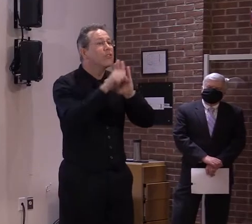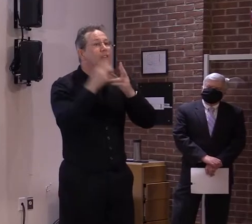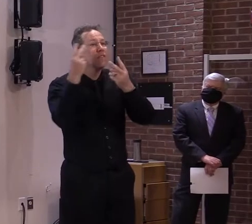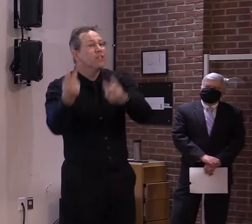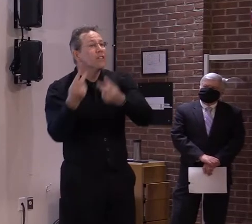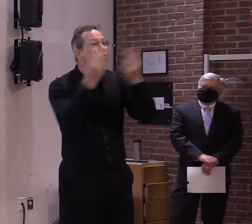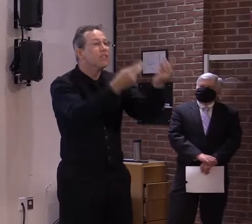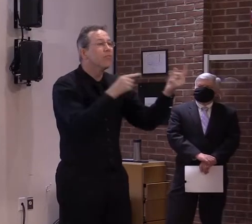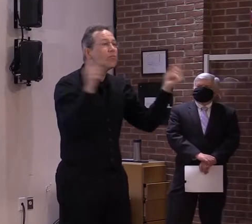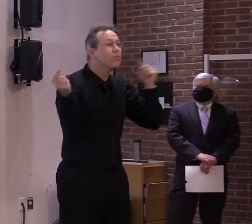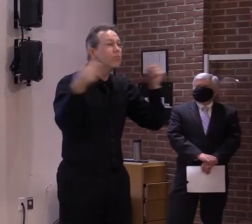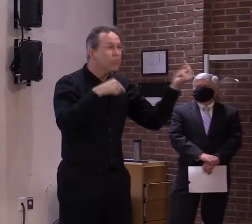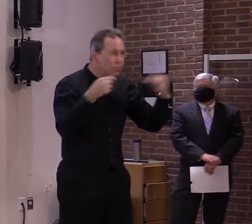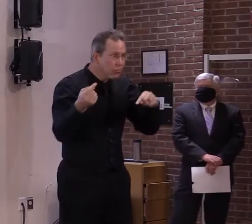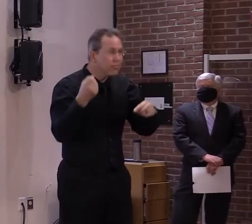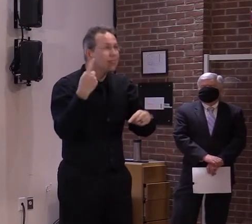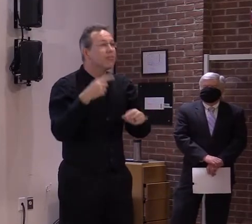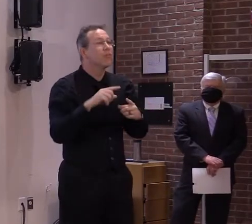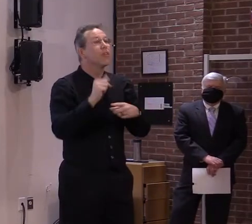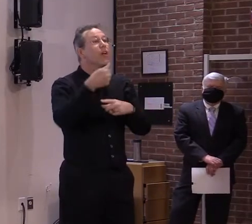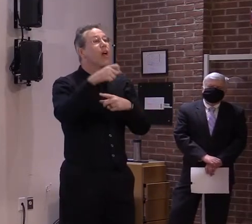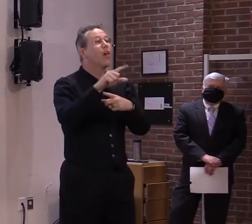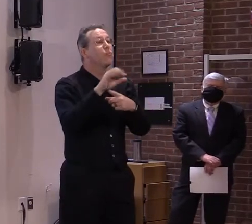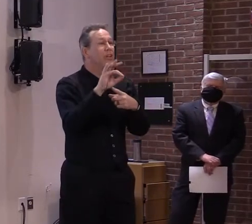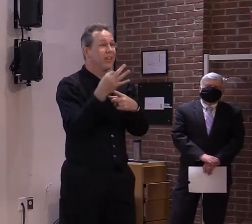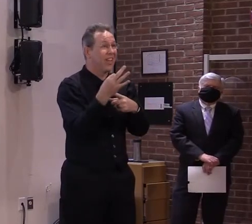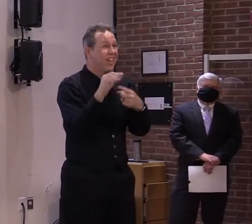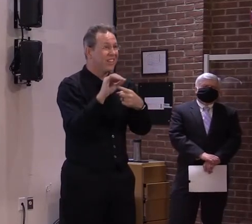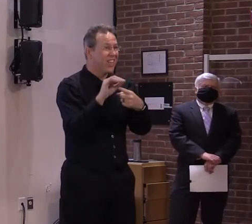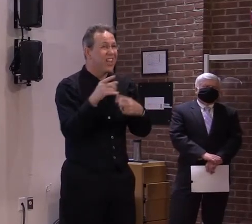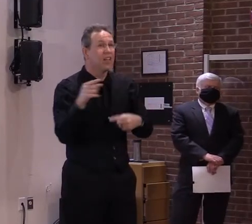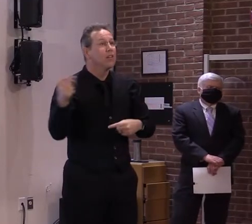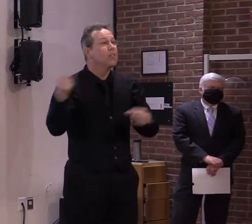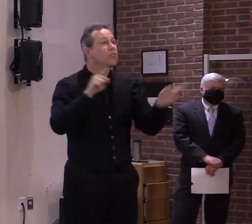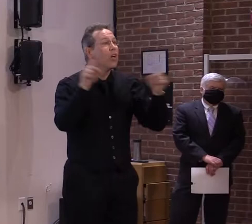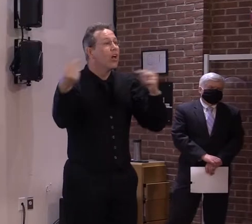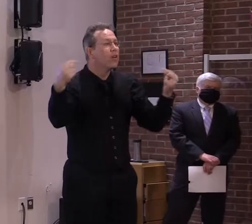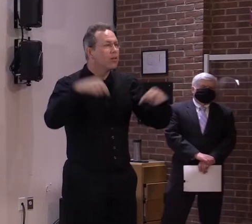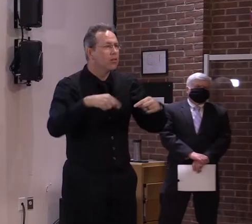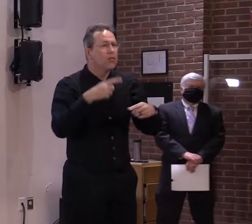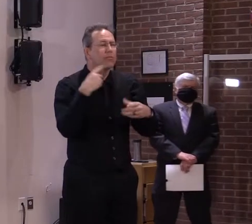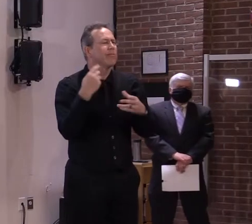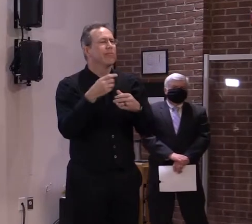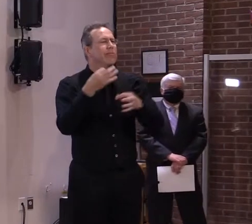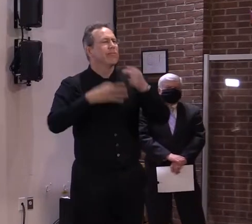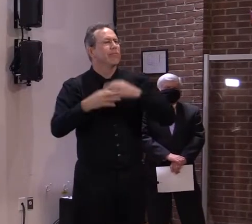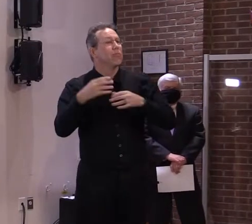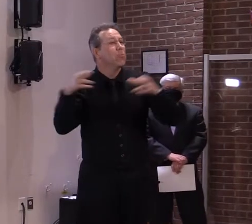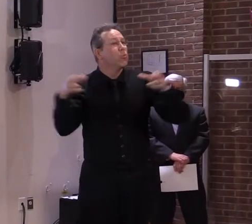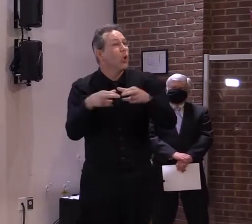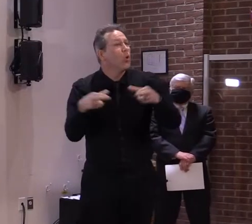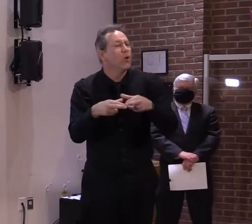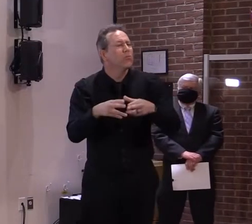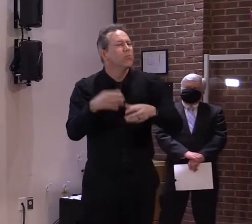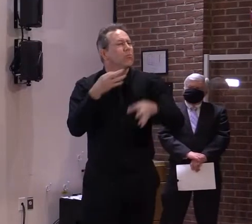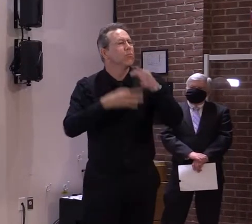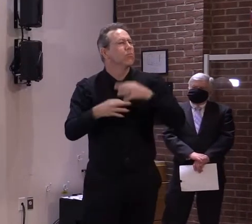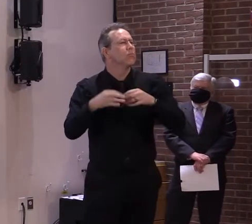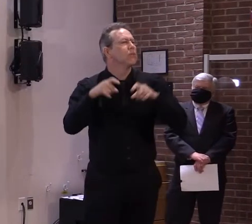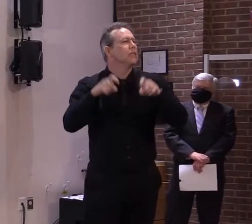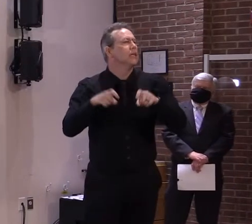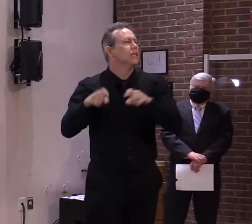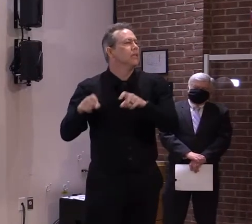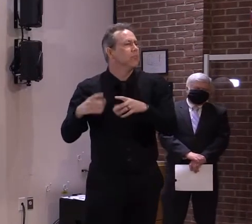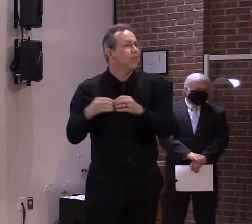use testing instead of quarantines as one of our strategies for mitigating the spread of the virus. This